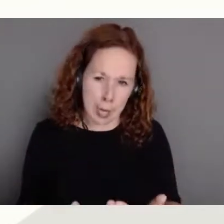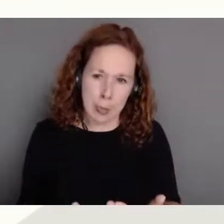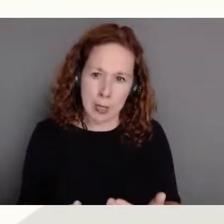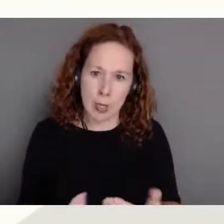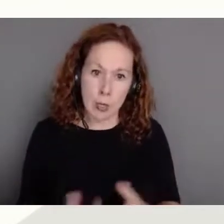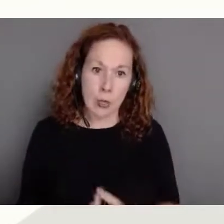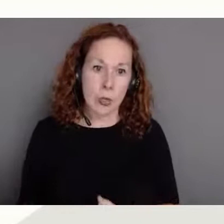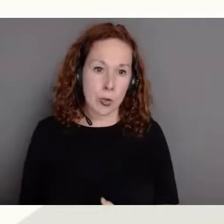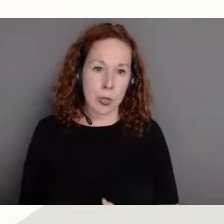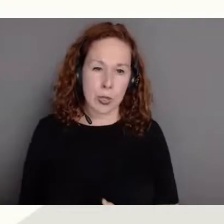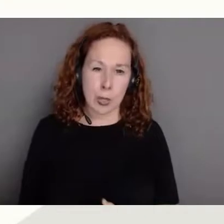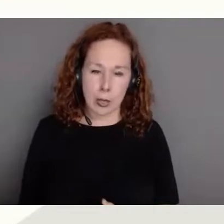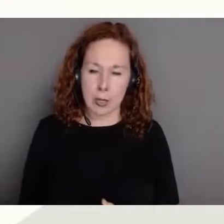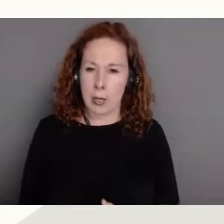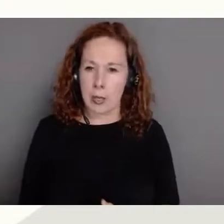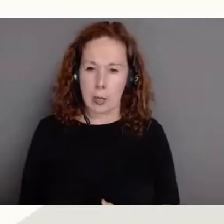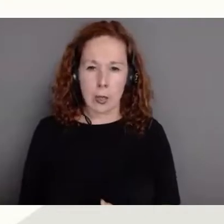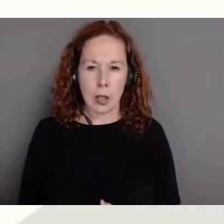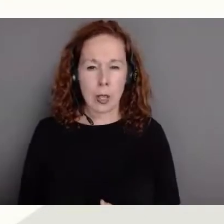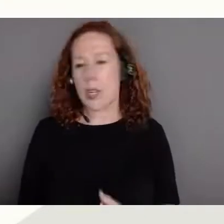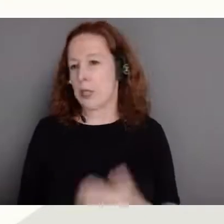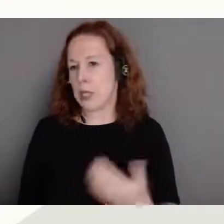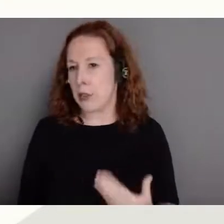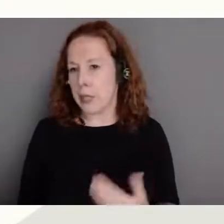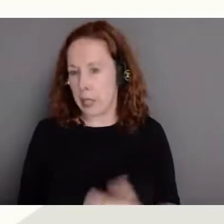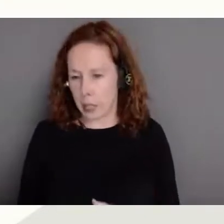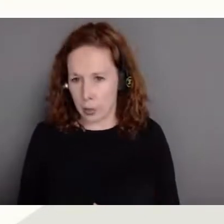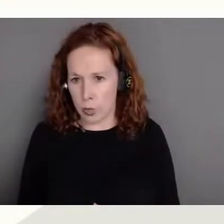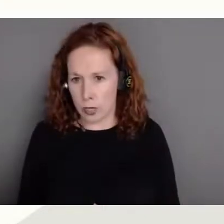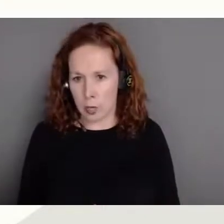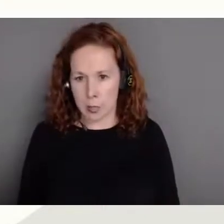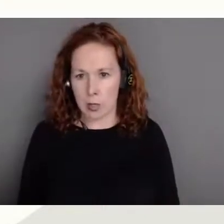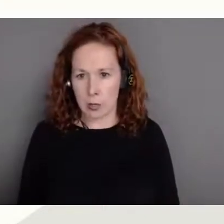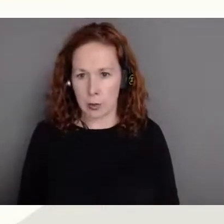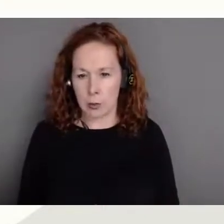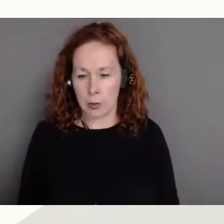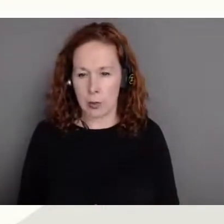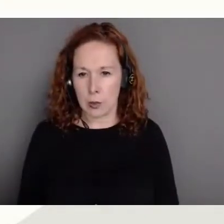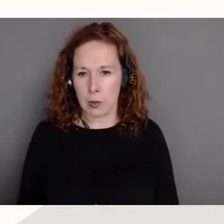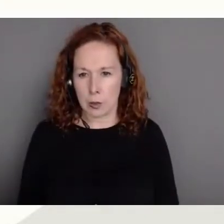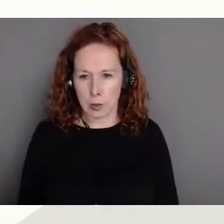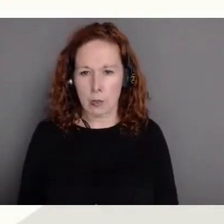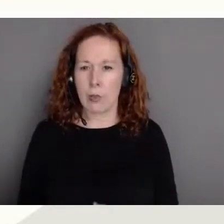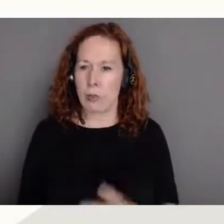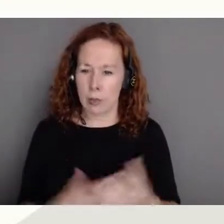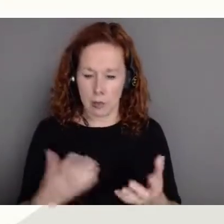directly happening to you. So there's that a lot of self care when it comes to